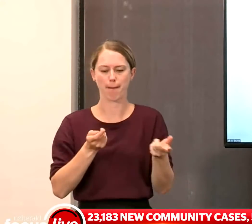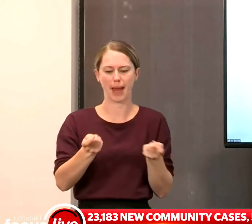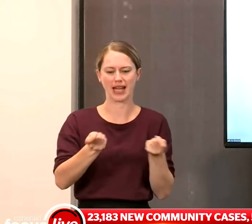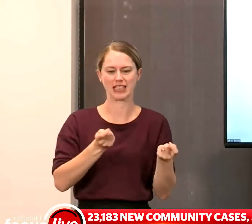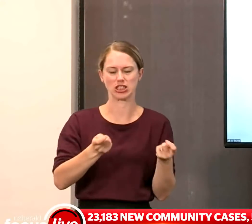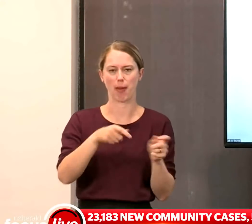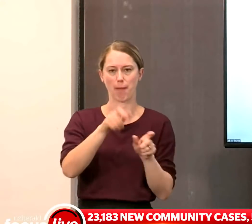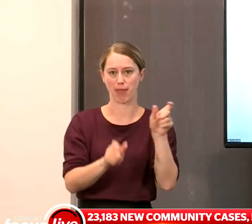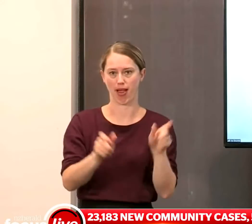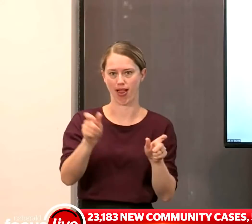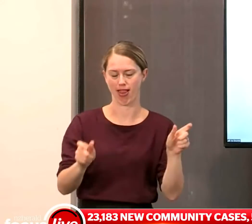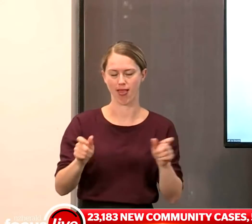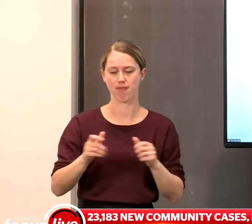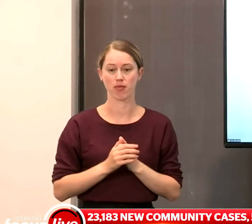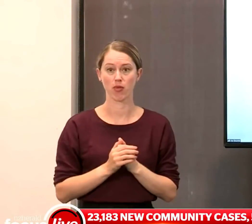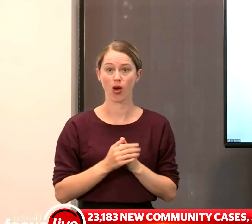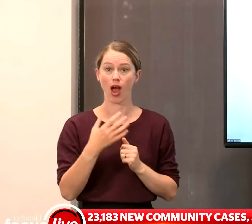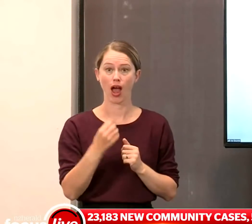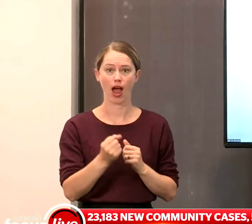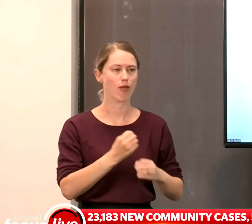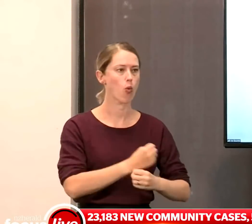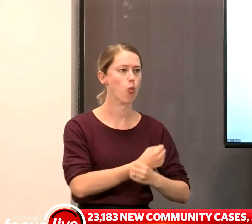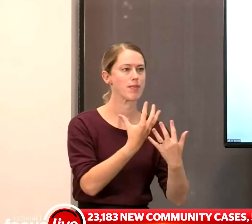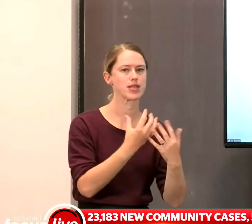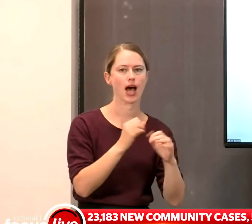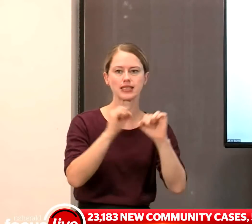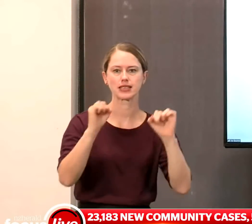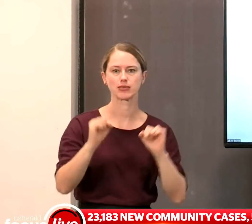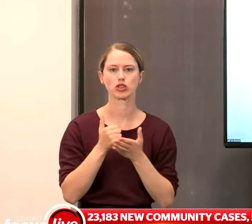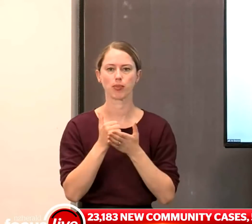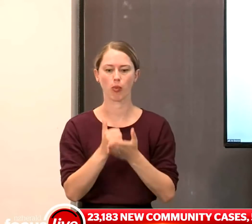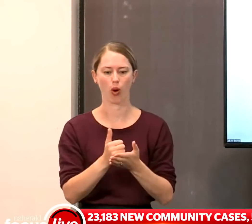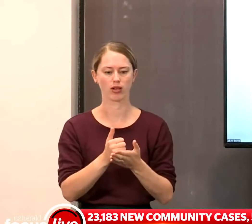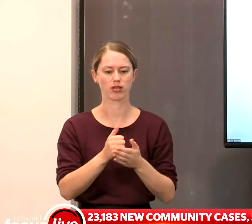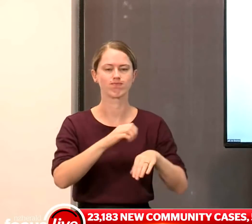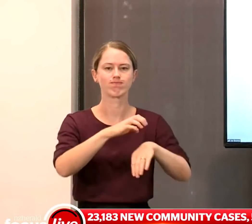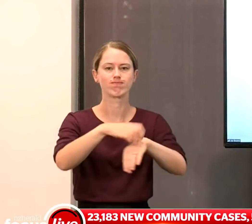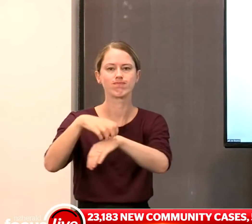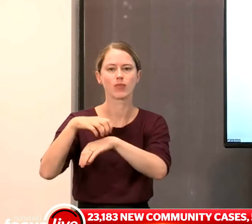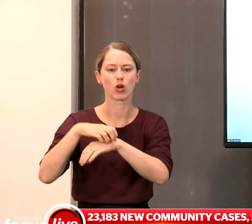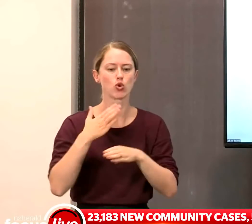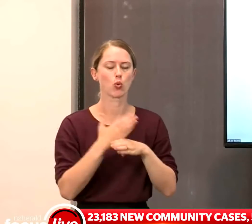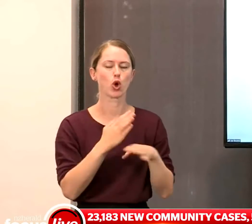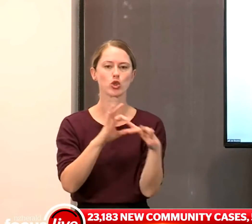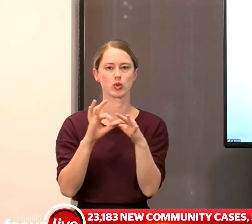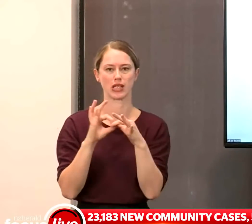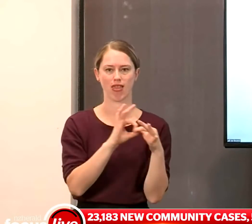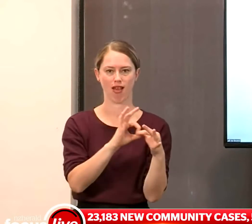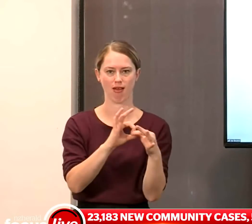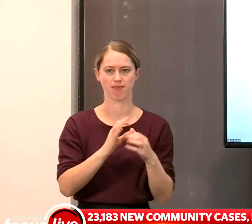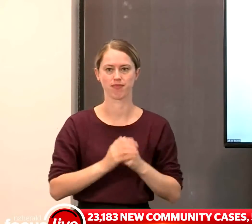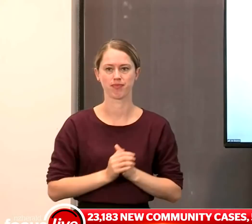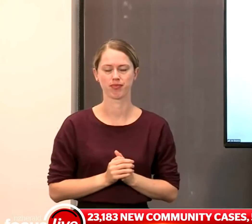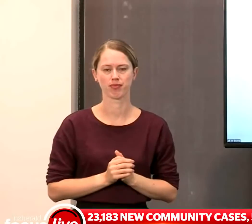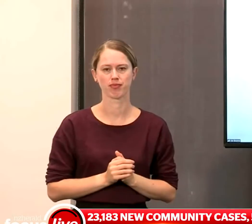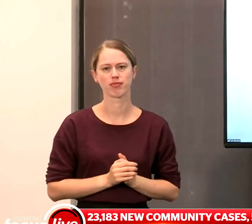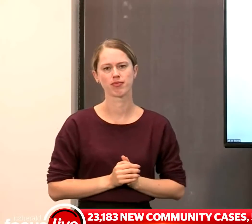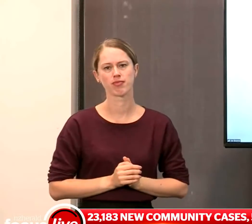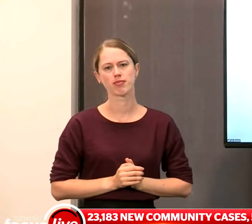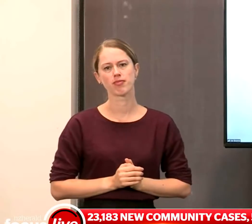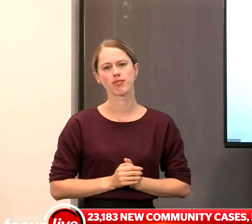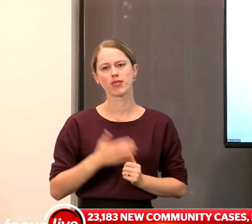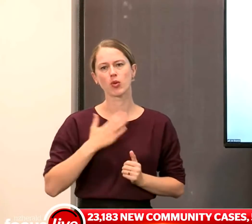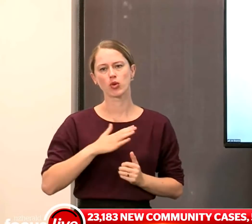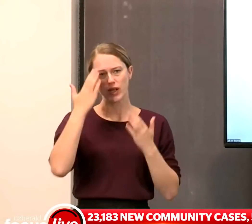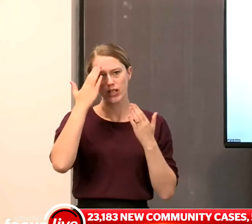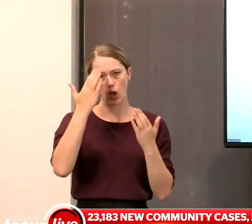got. And we have built systems that are supporting providers to work collaboratively together. I'd like to acknowledge that at